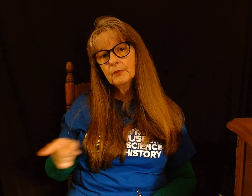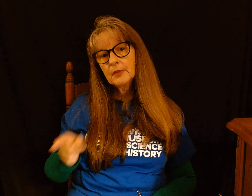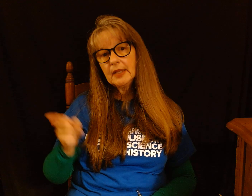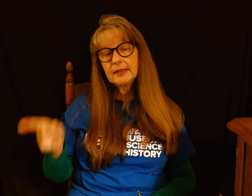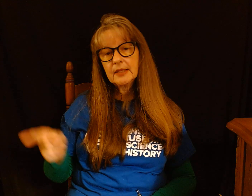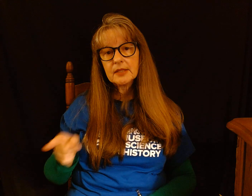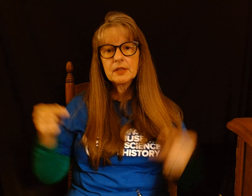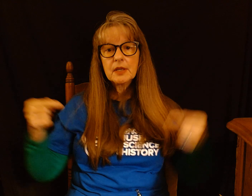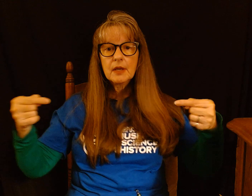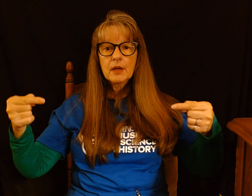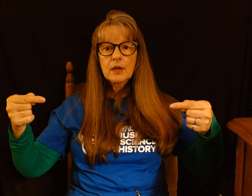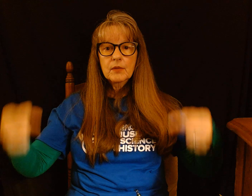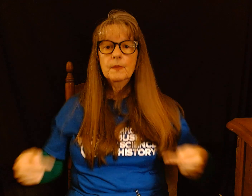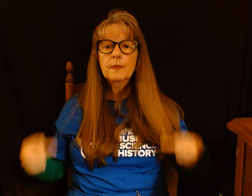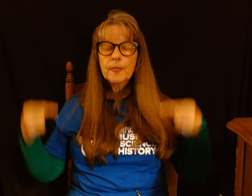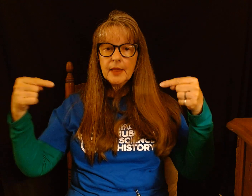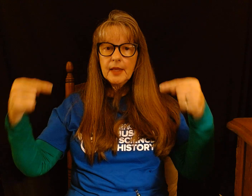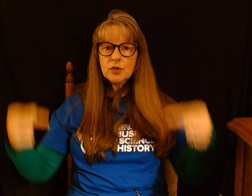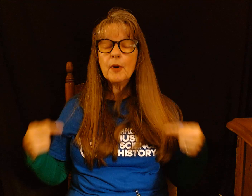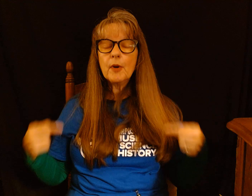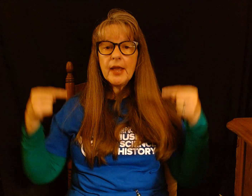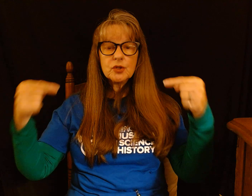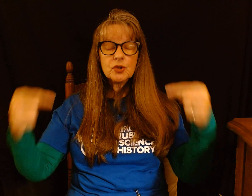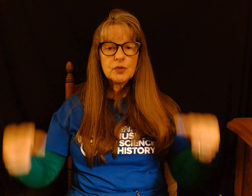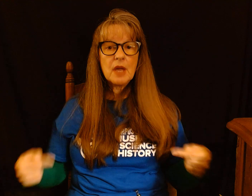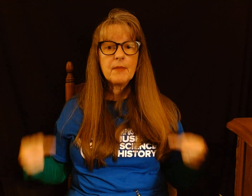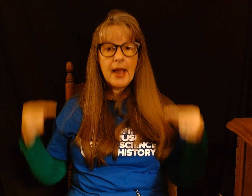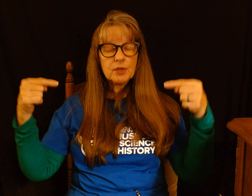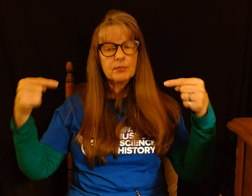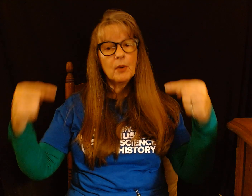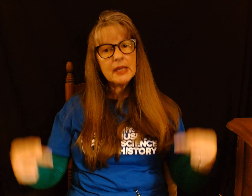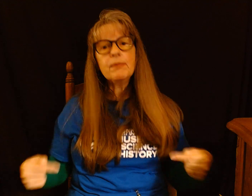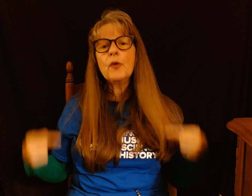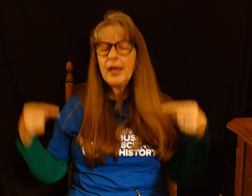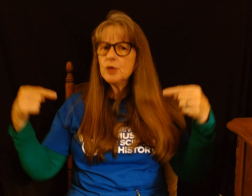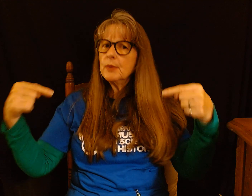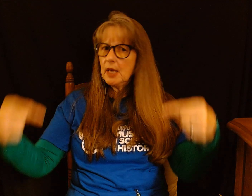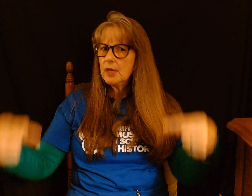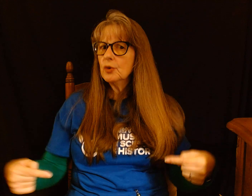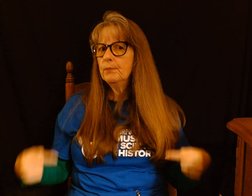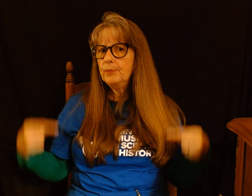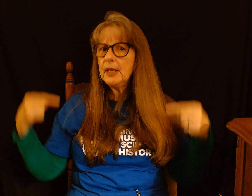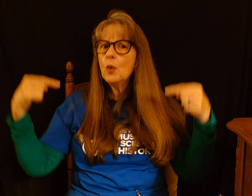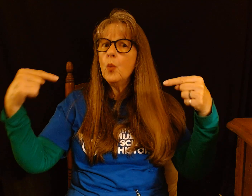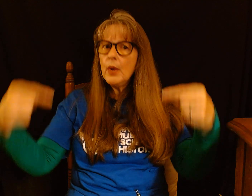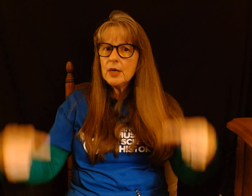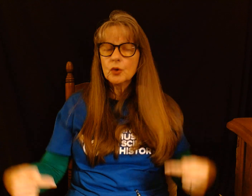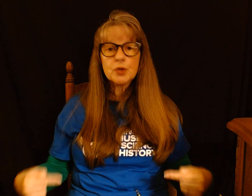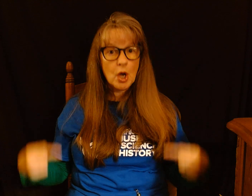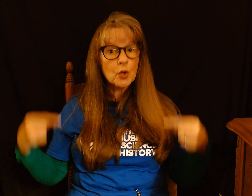Like this. And so both hands do the same action, but we need both hands because they're big wheels on a